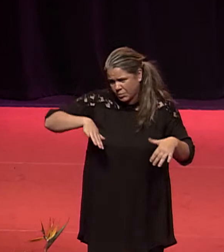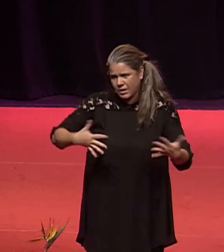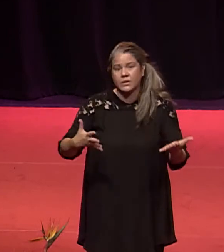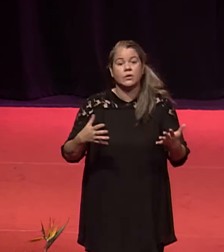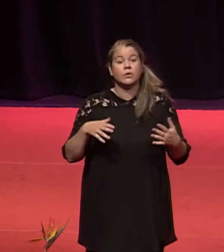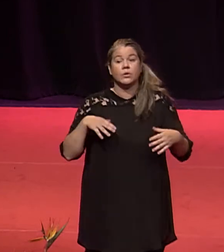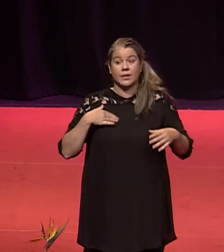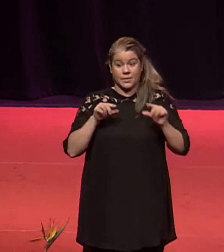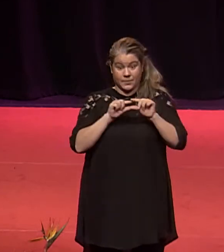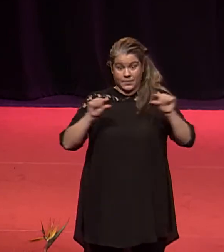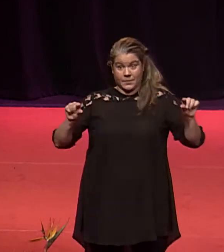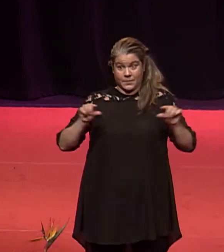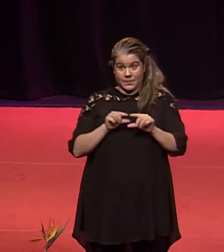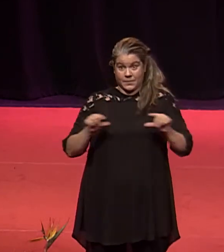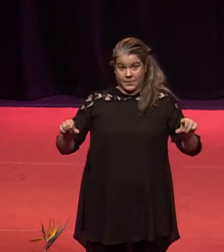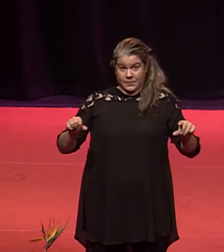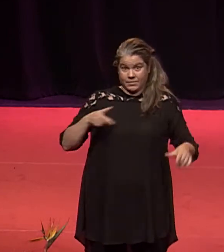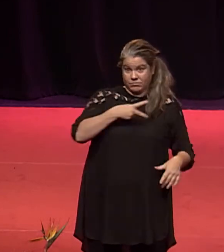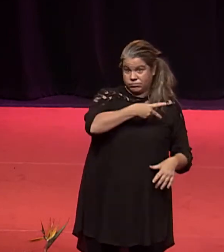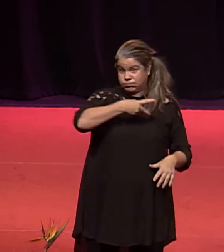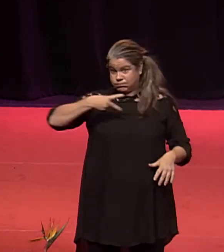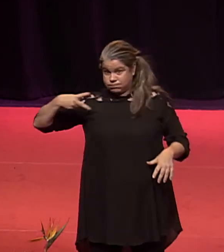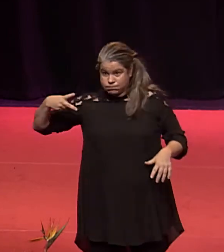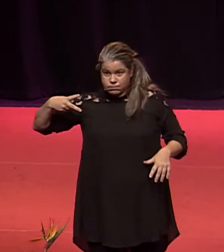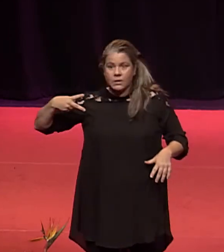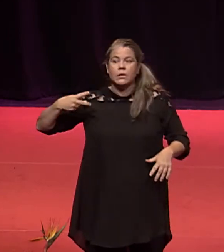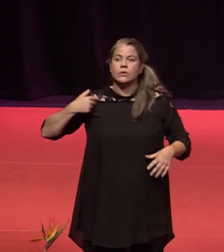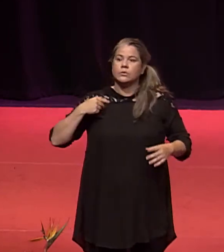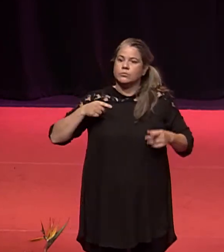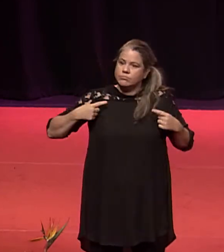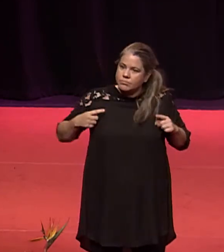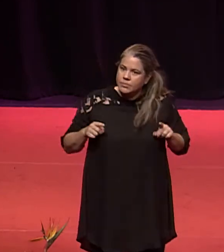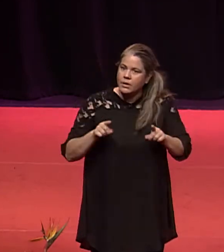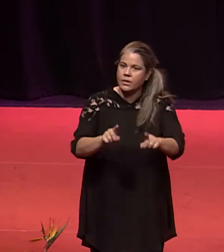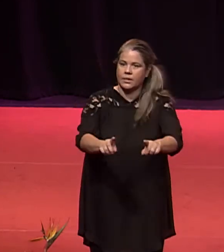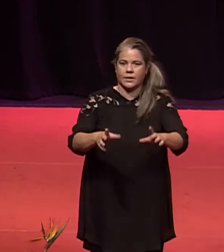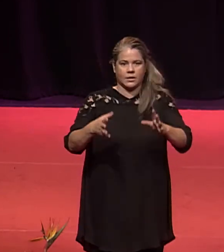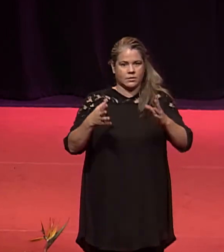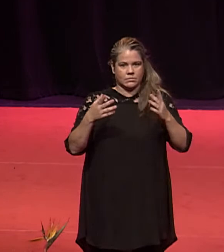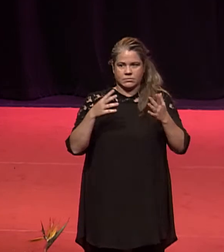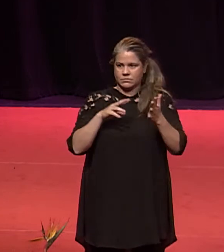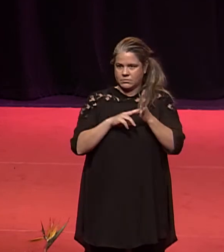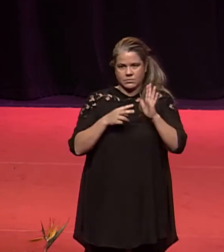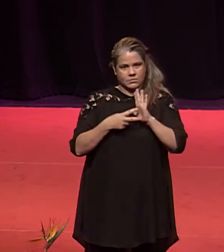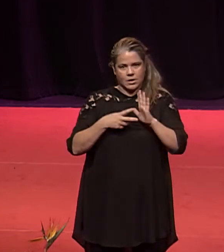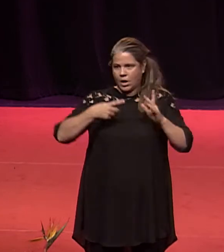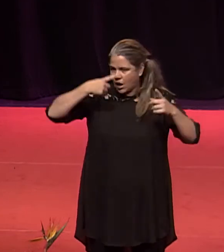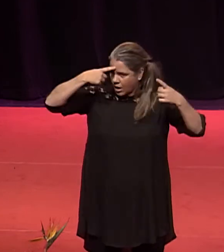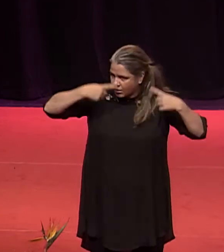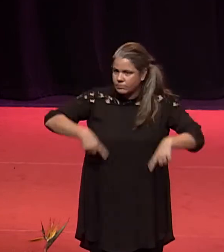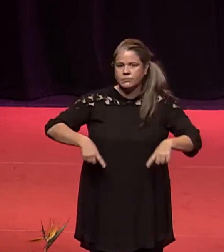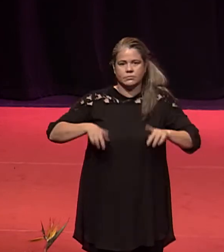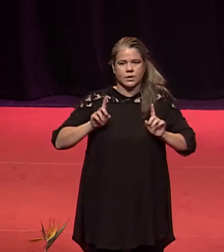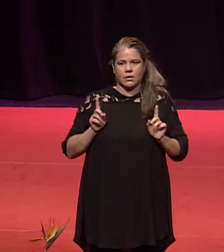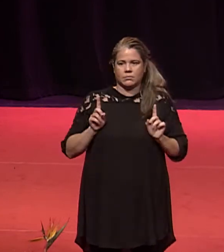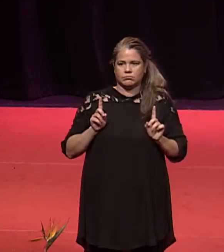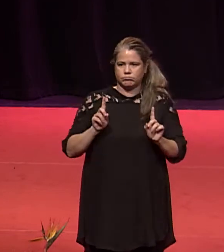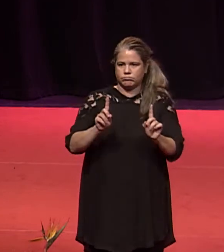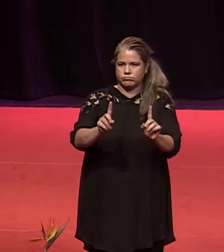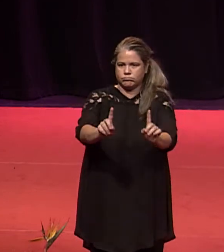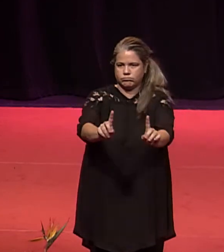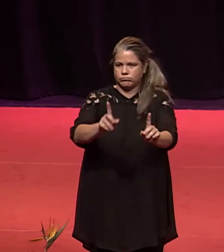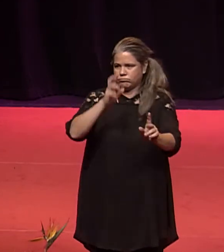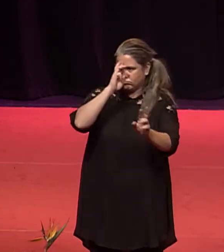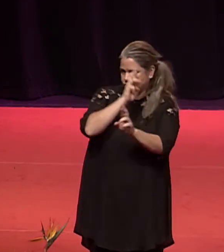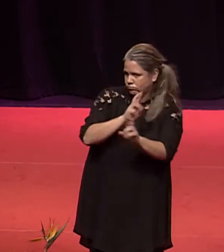parallel paths. And the fact that they never cross over was significant in the fact that that was an agreement that they would not interfere